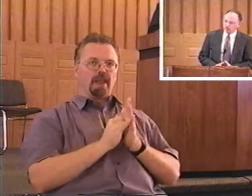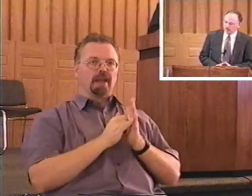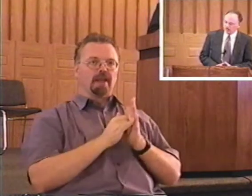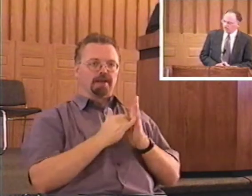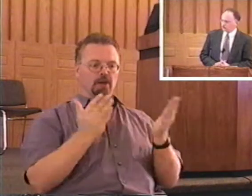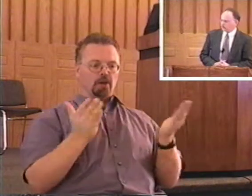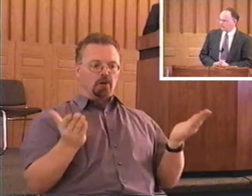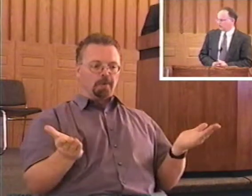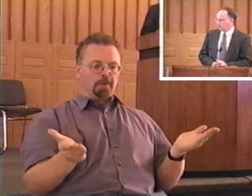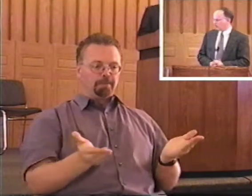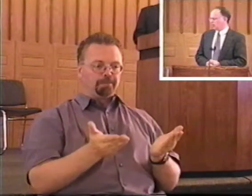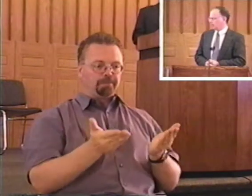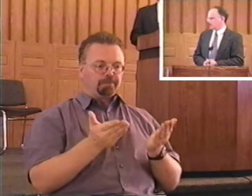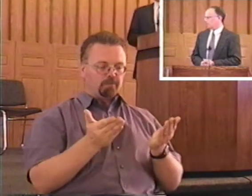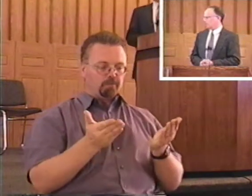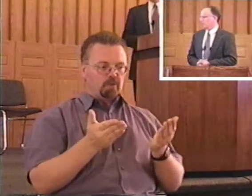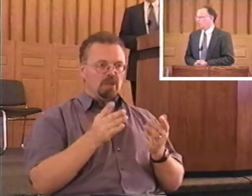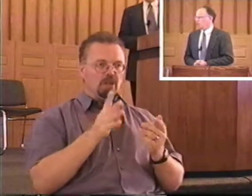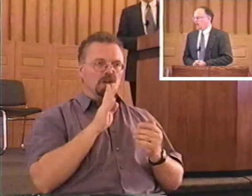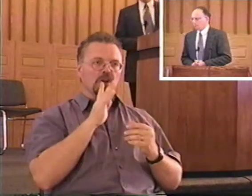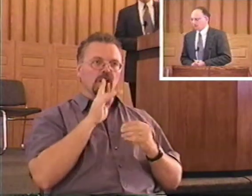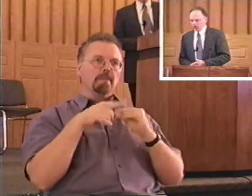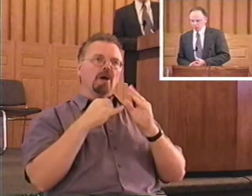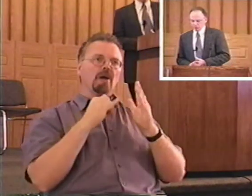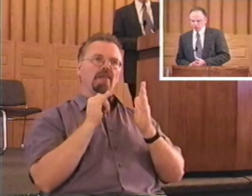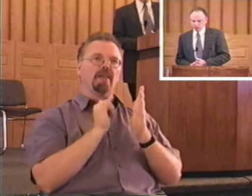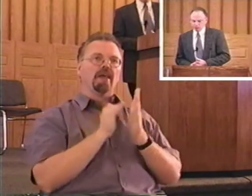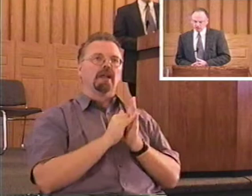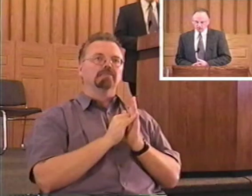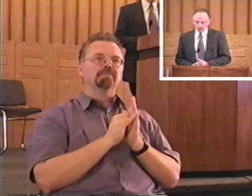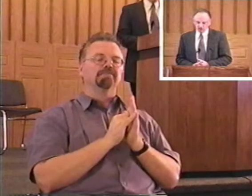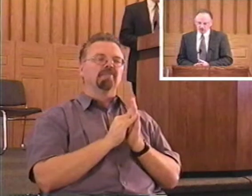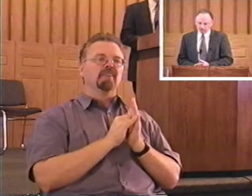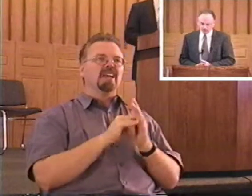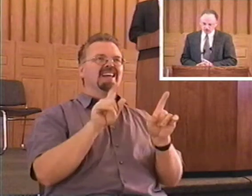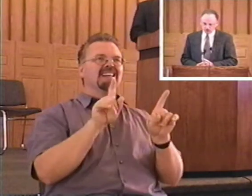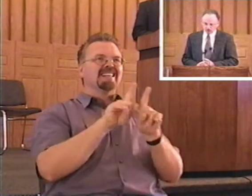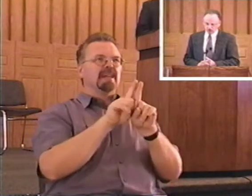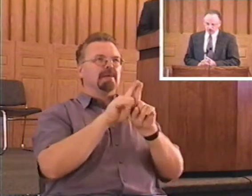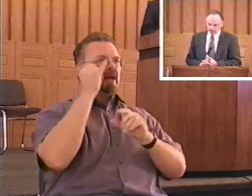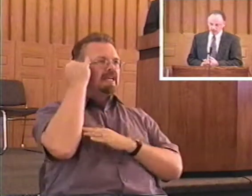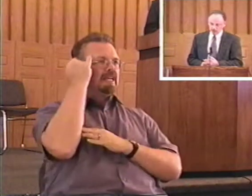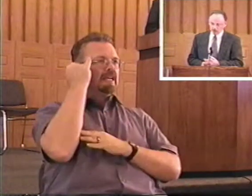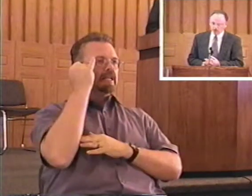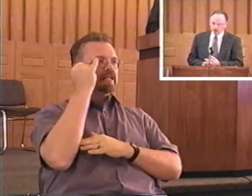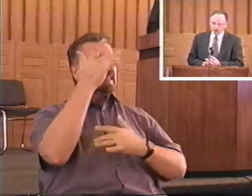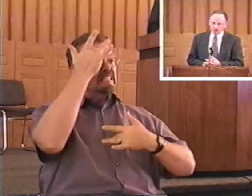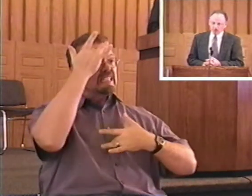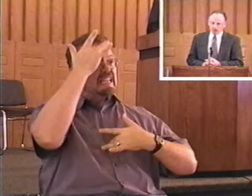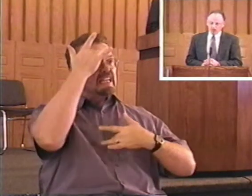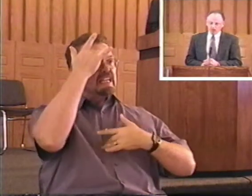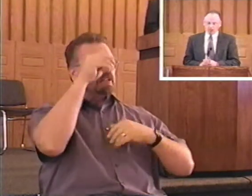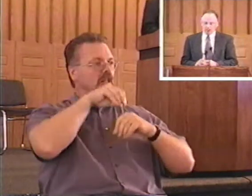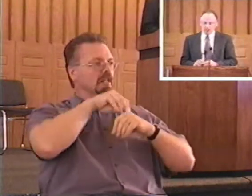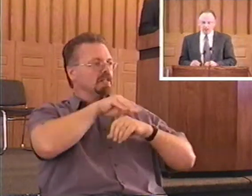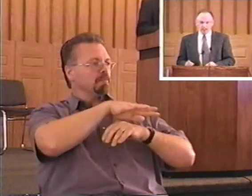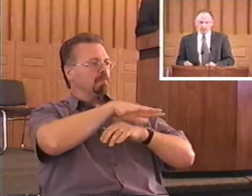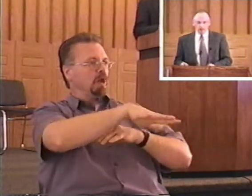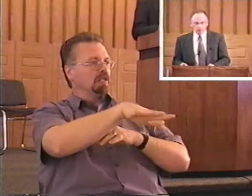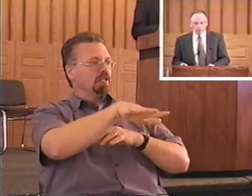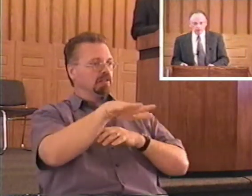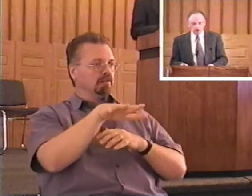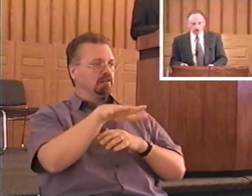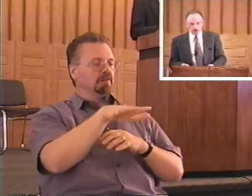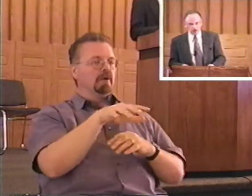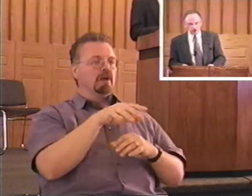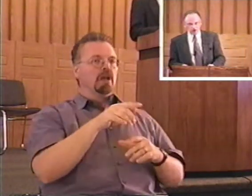a contagious disease. Hypocrisy is a contagious disease. And then